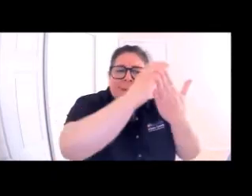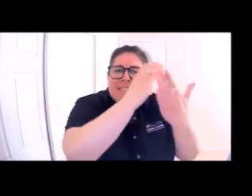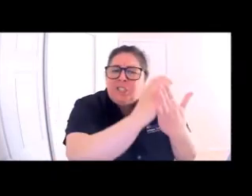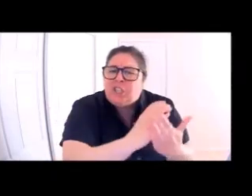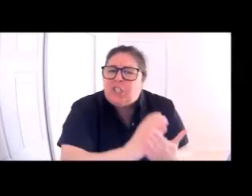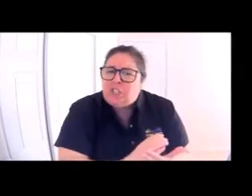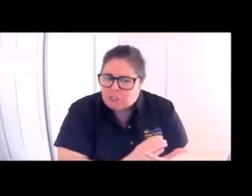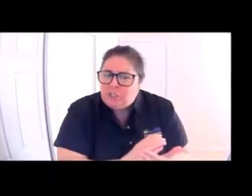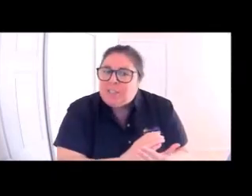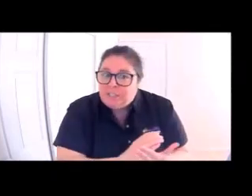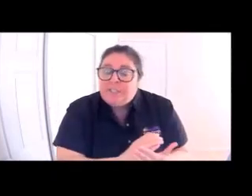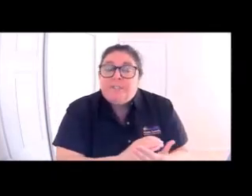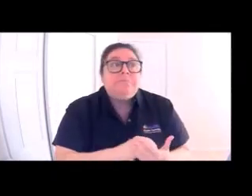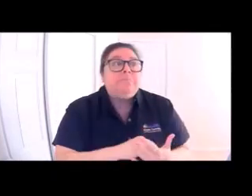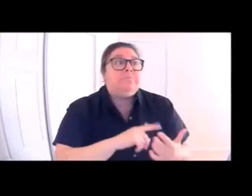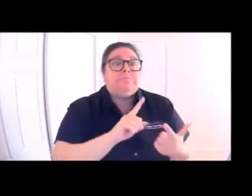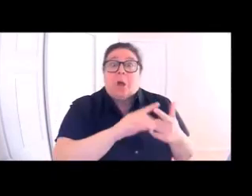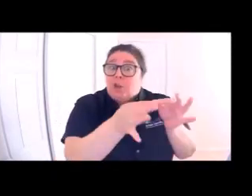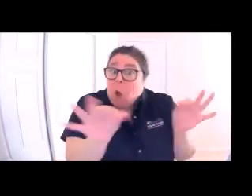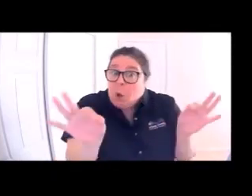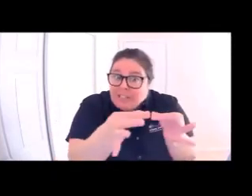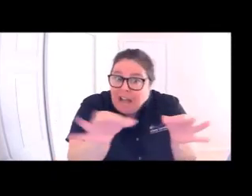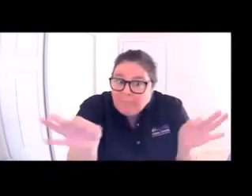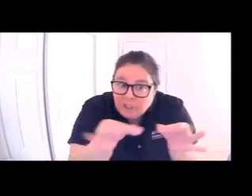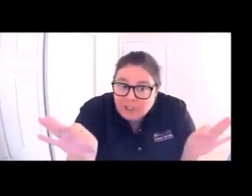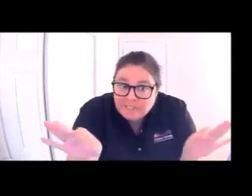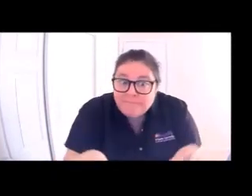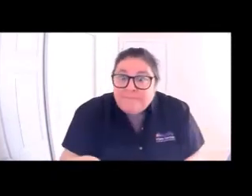on a lot of visual clues, such as pictures,